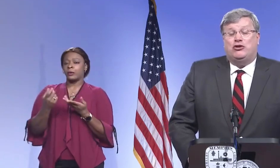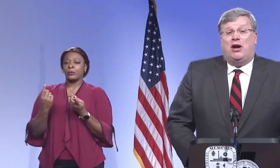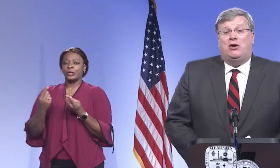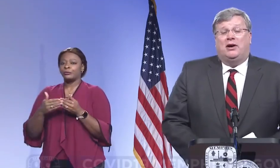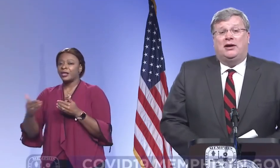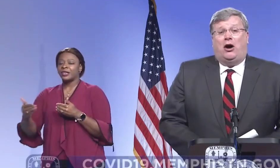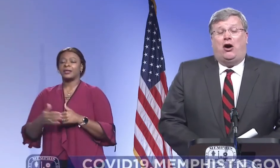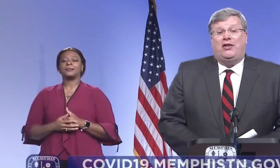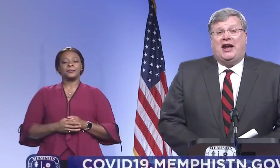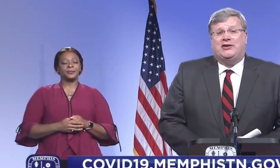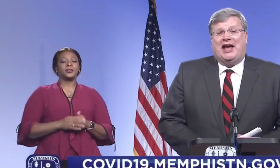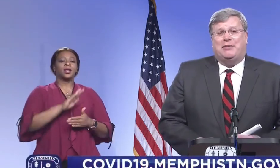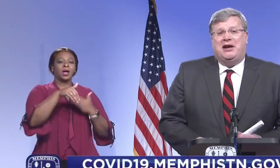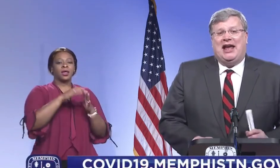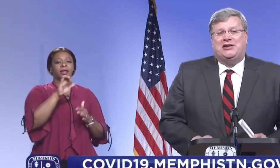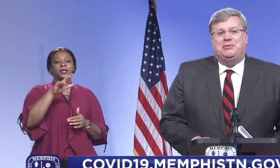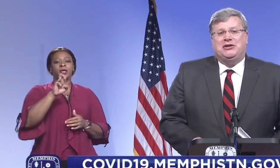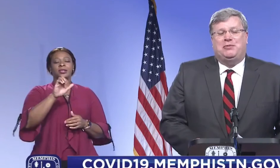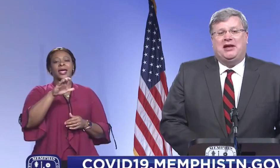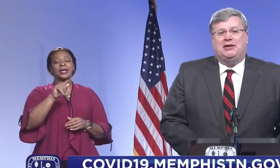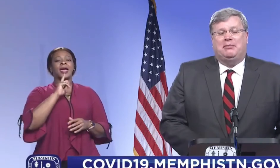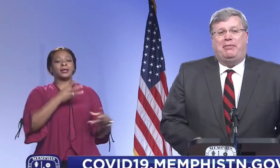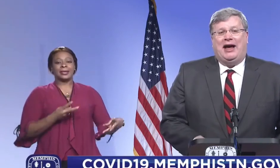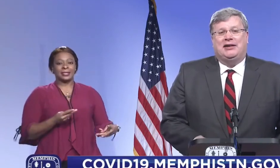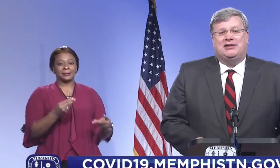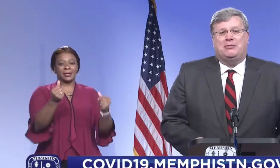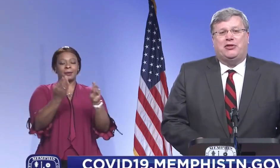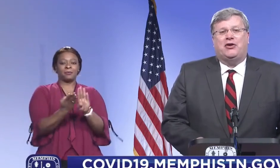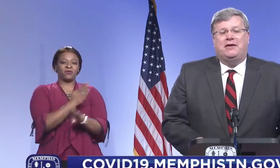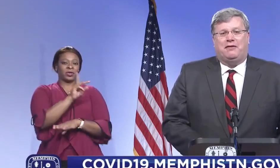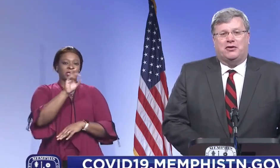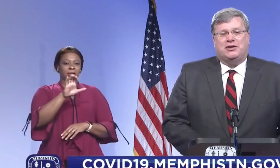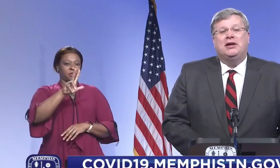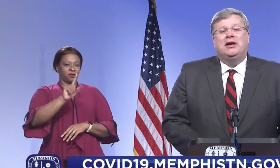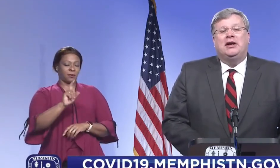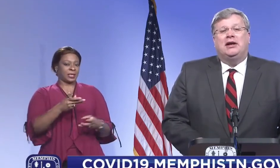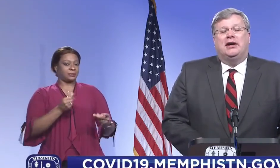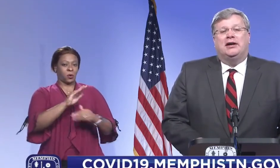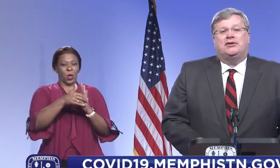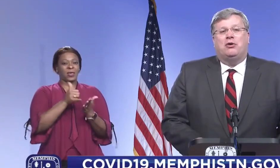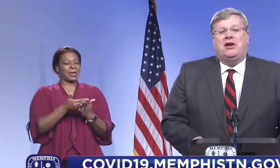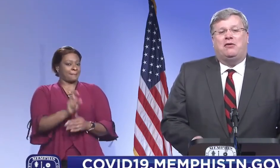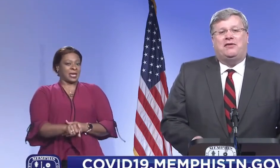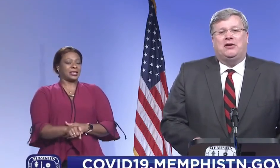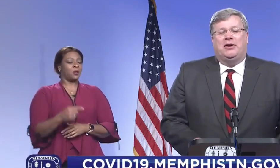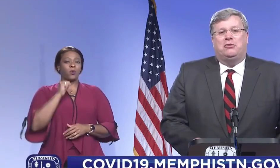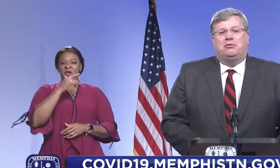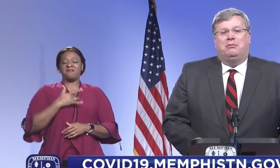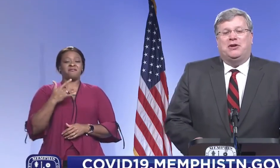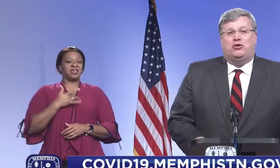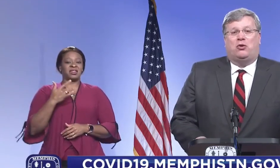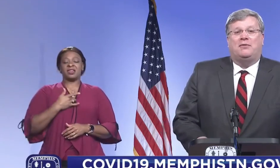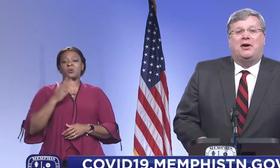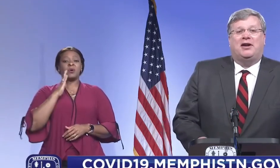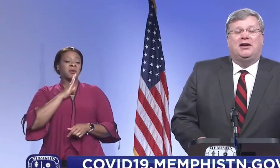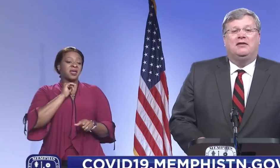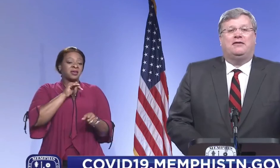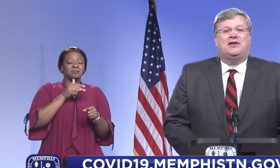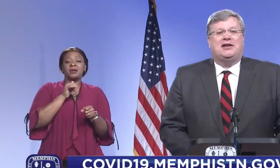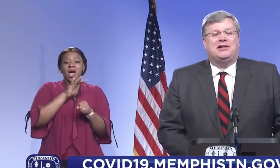as you know, all the CARES Act money has to be spent by December 31st. So we don't feel that we'll be short of